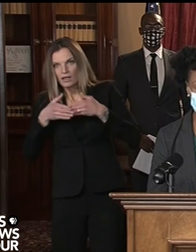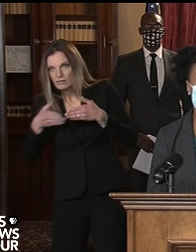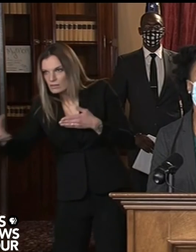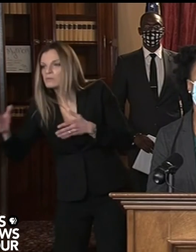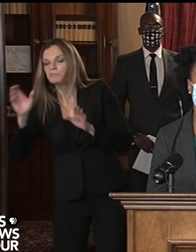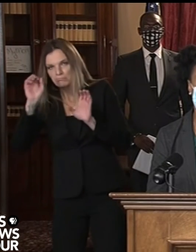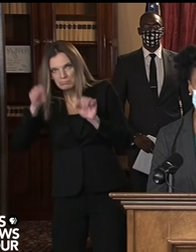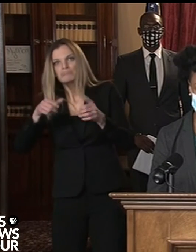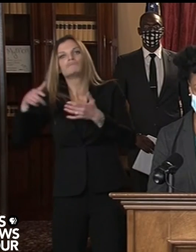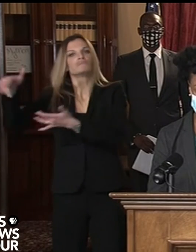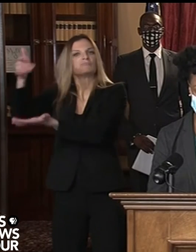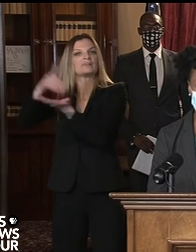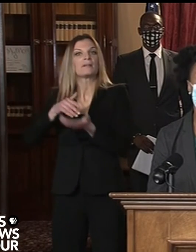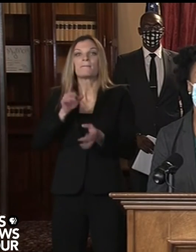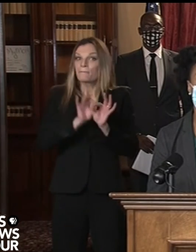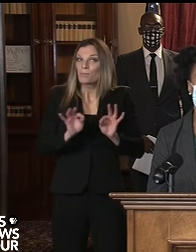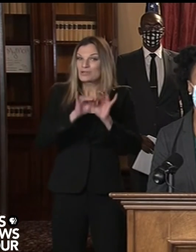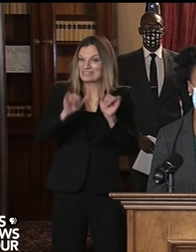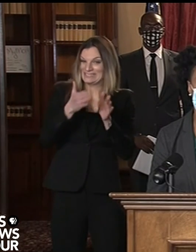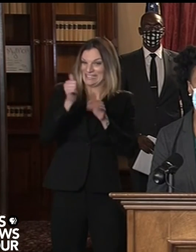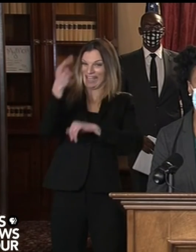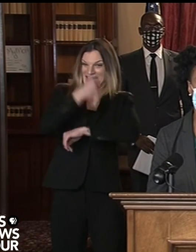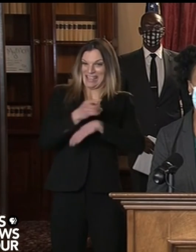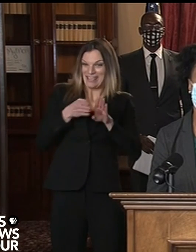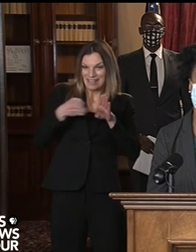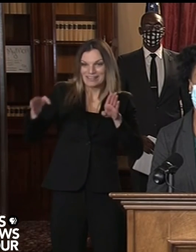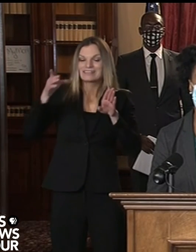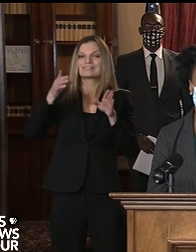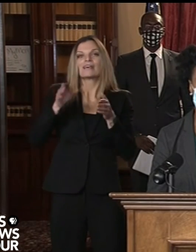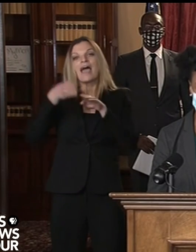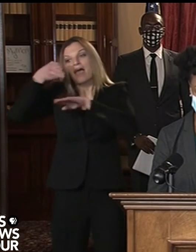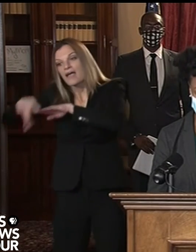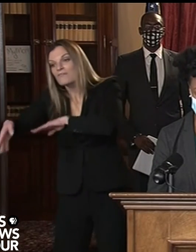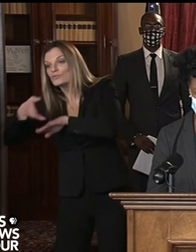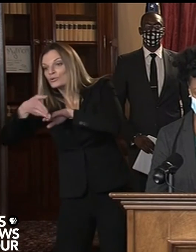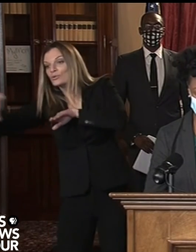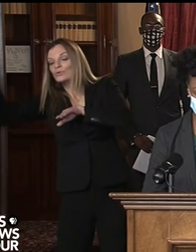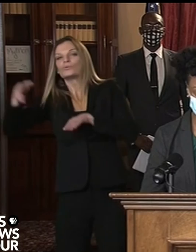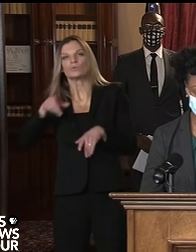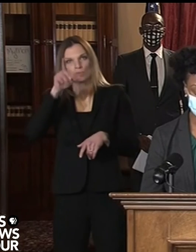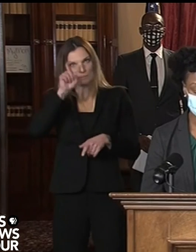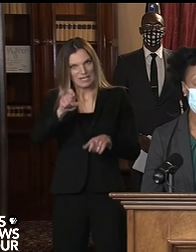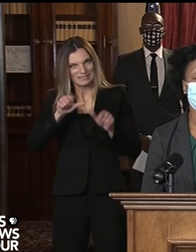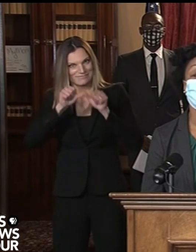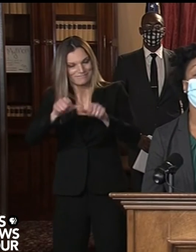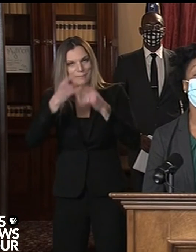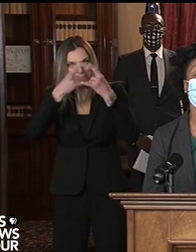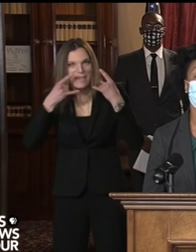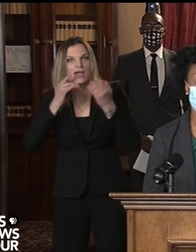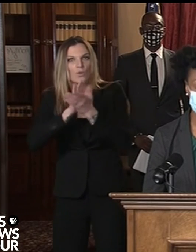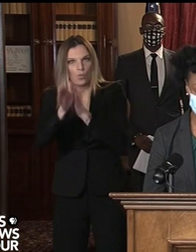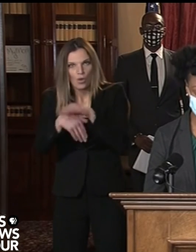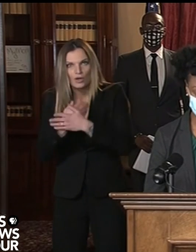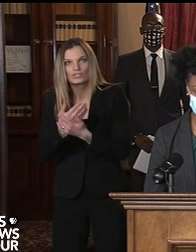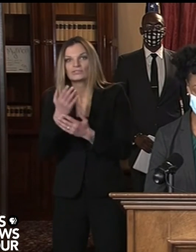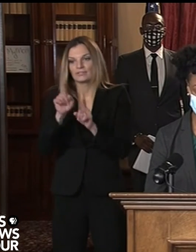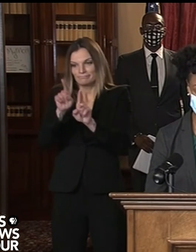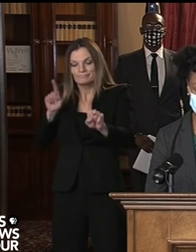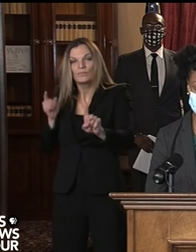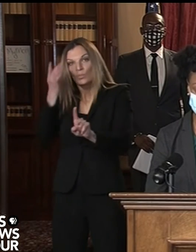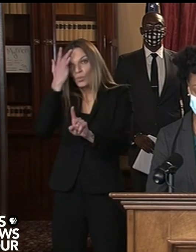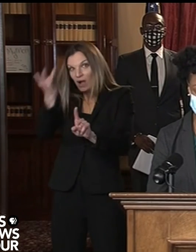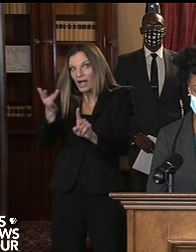wearing masks, washing hands, and social distancing to prevent the spread of the virus. This is great